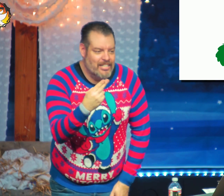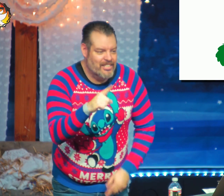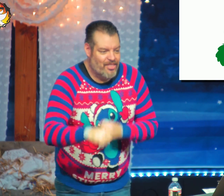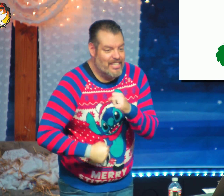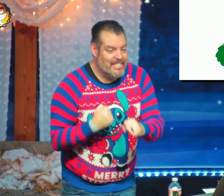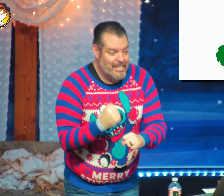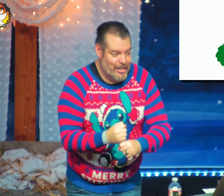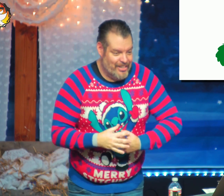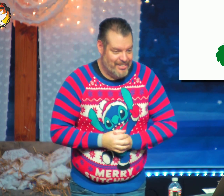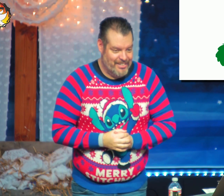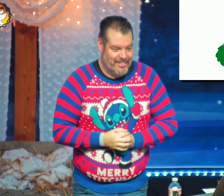one.